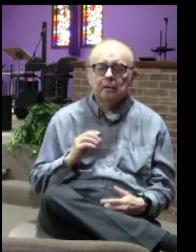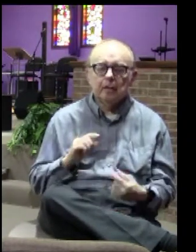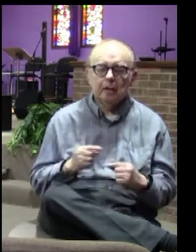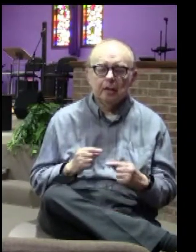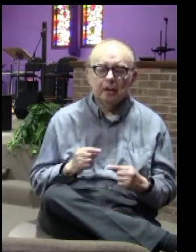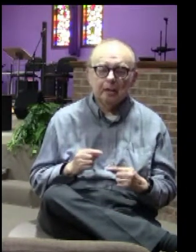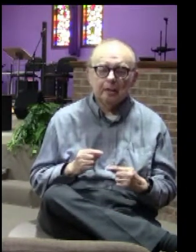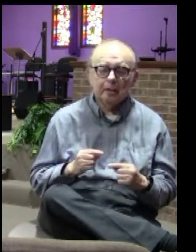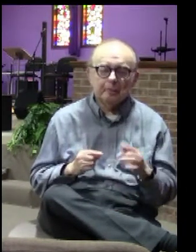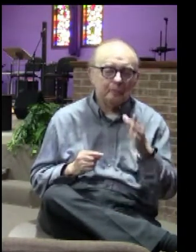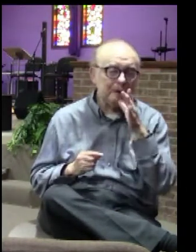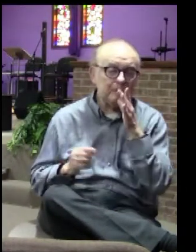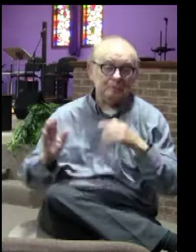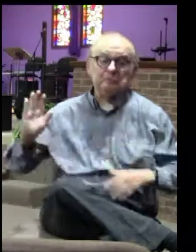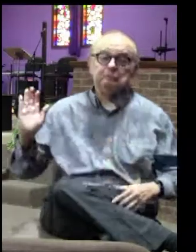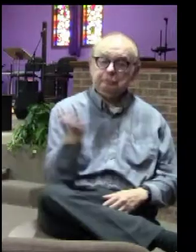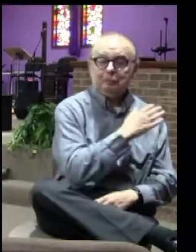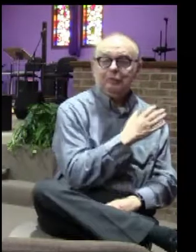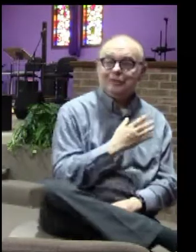because my mom slapped me.